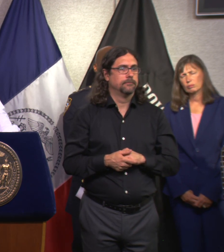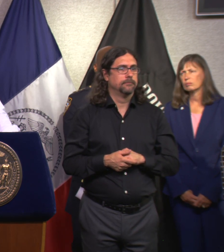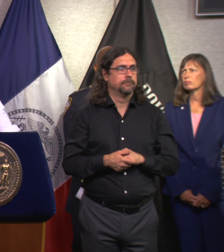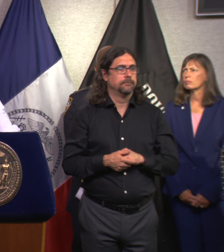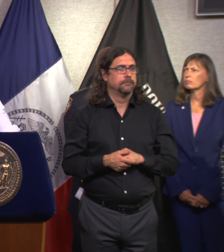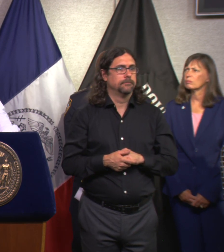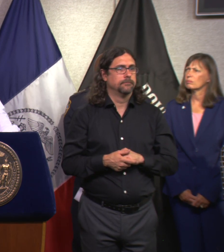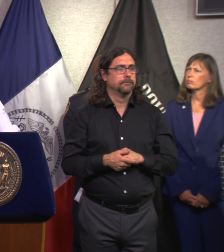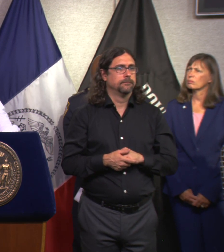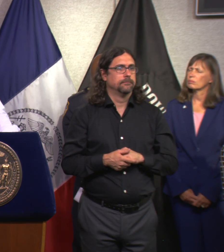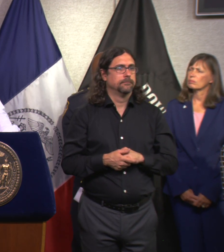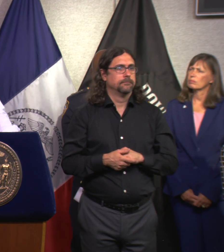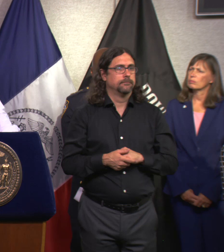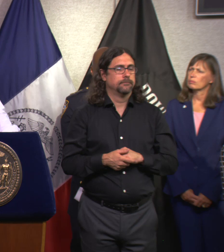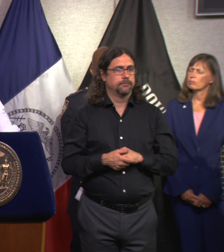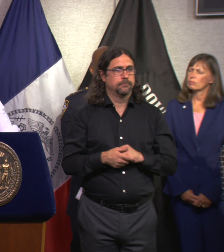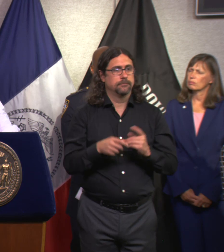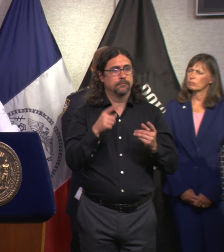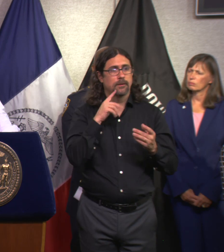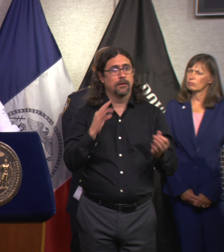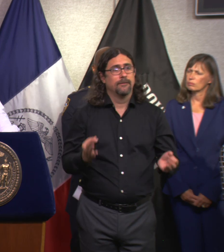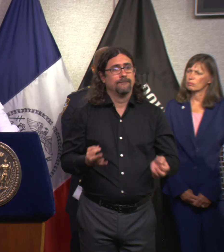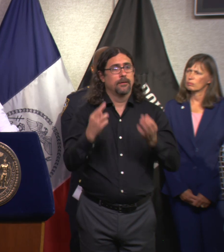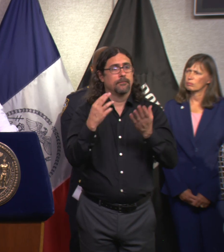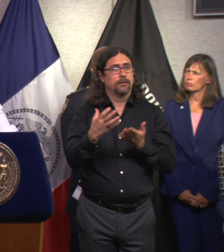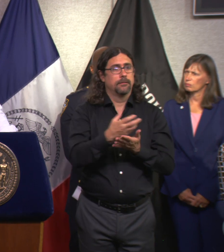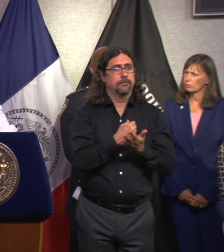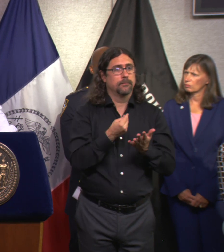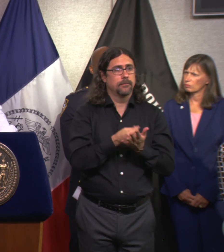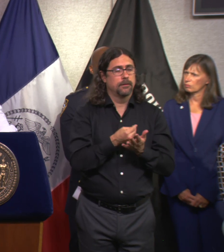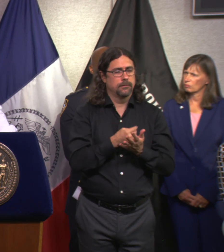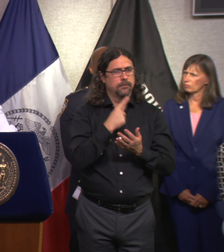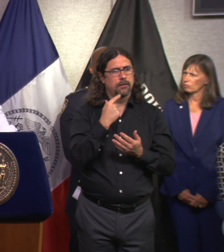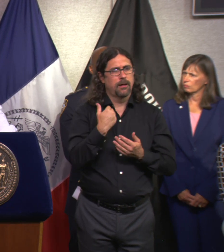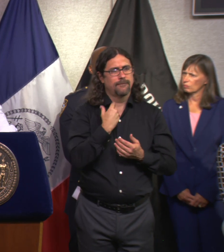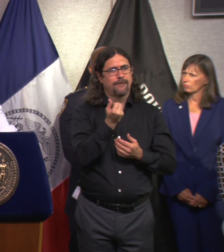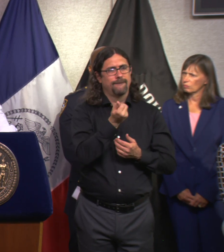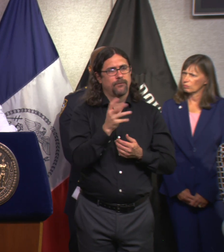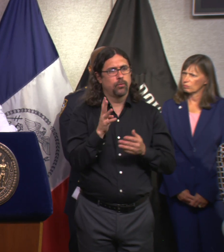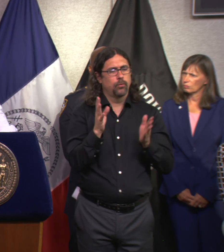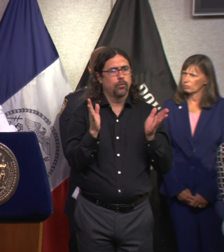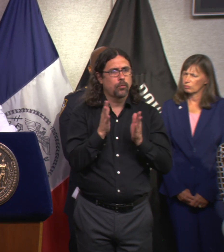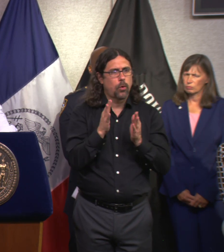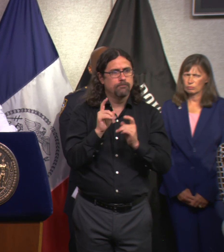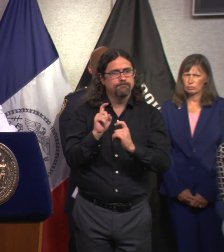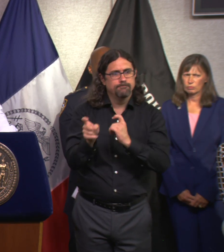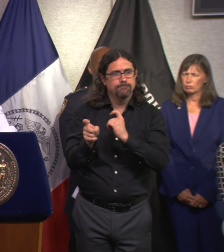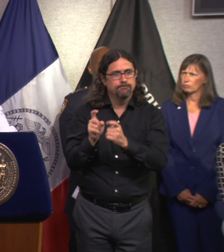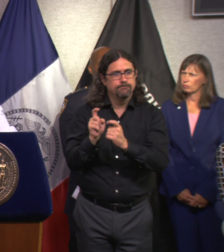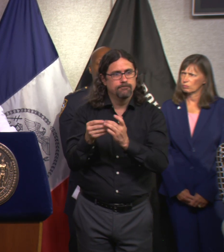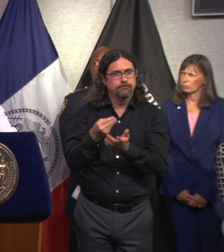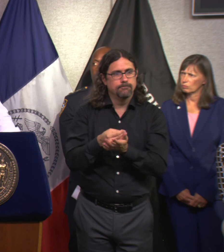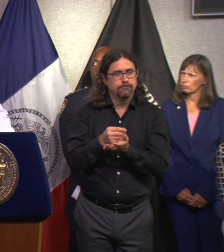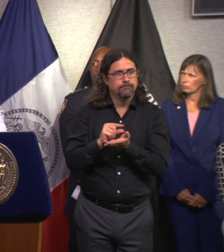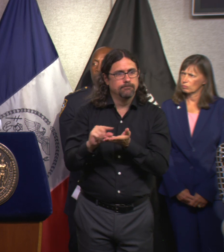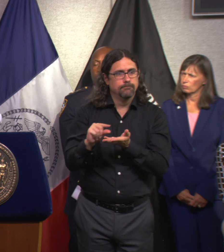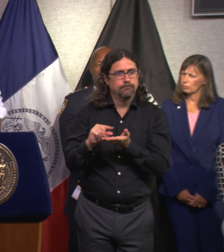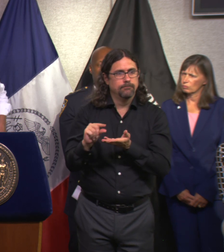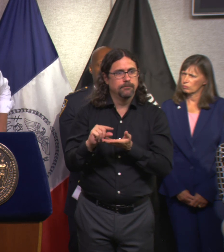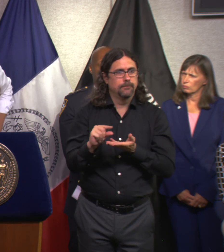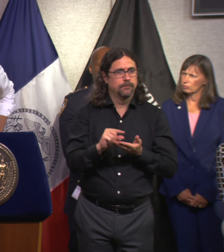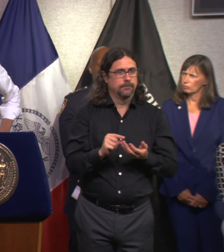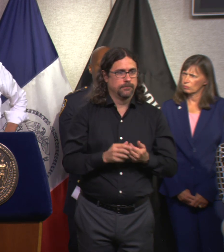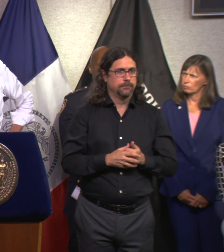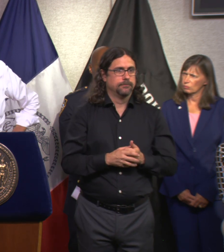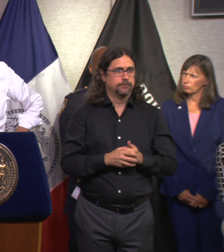the entire field. I guess the question being, what are you going to do to make sure that you grow that donor base, which you will need in order